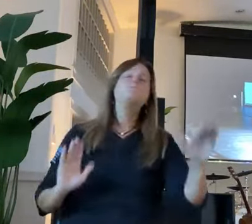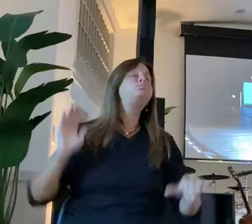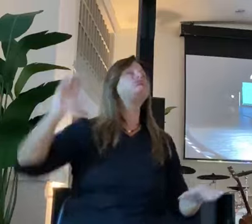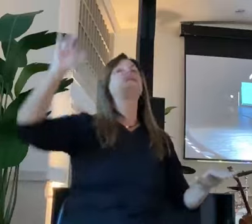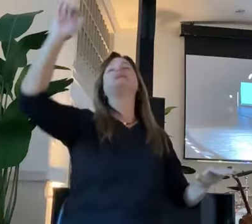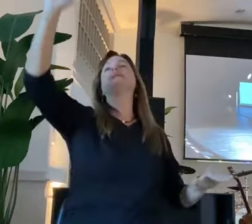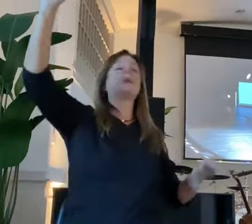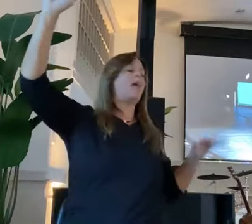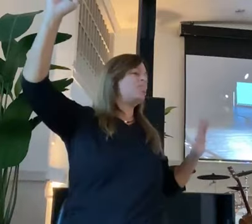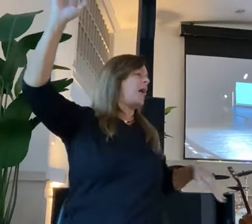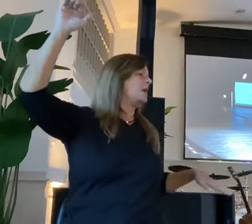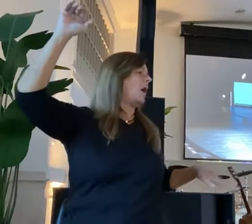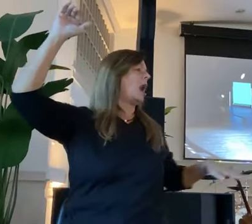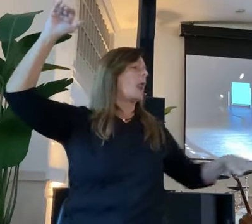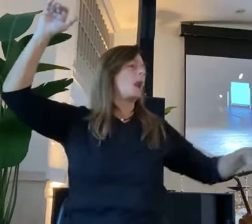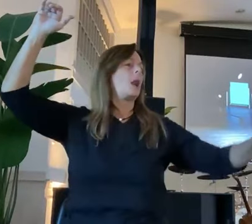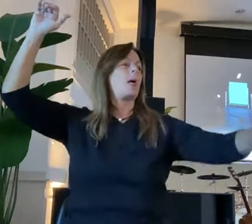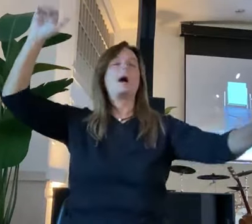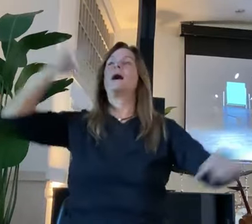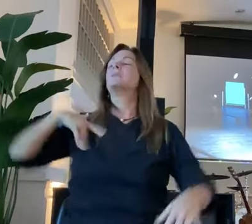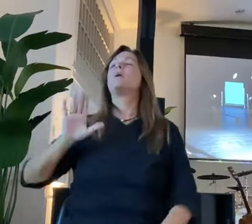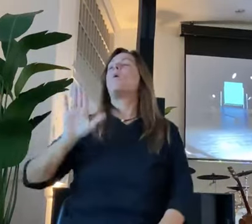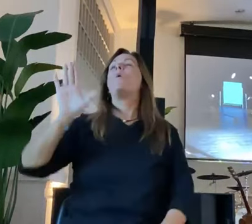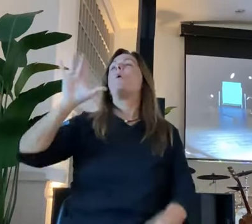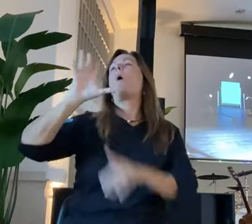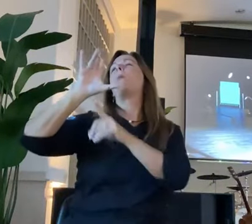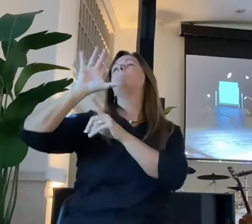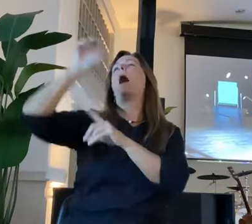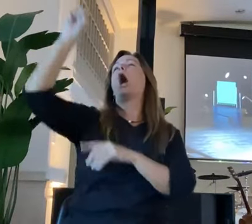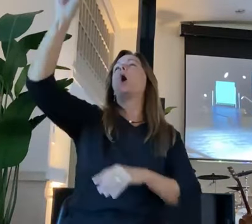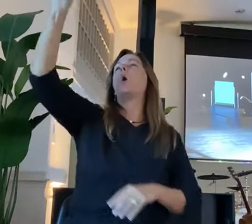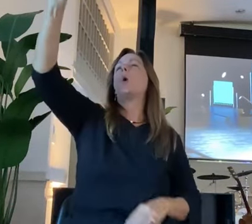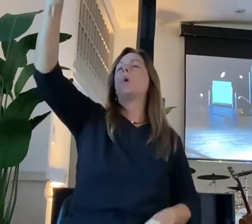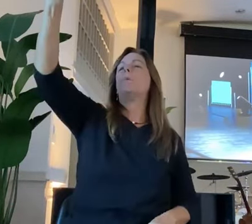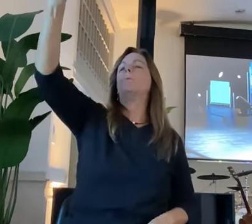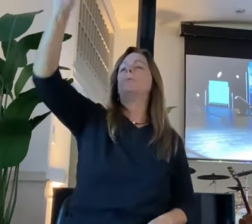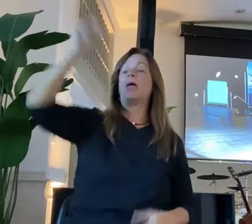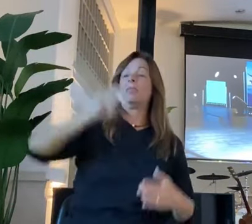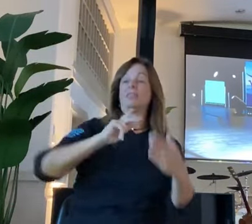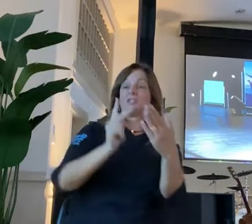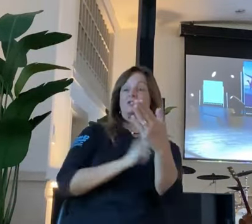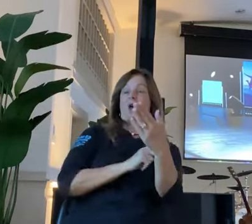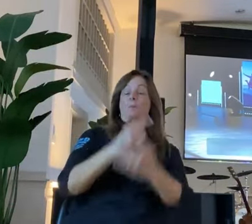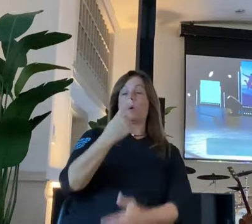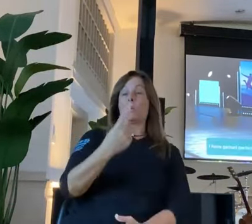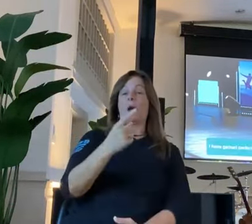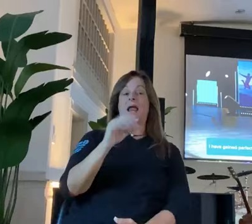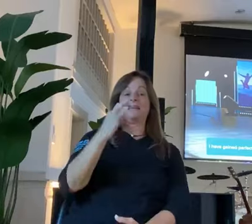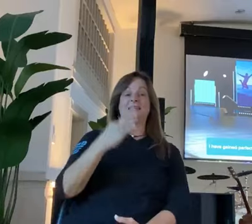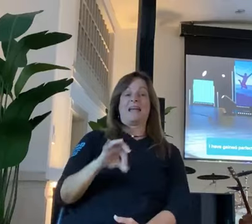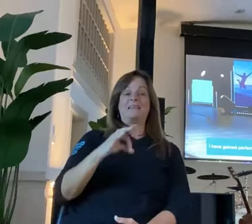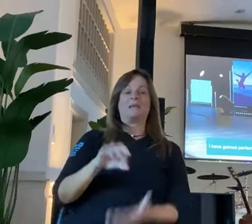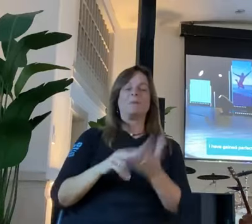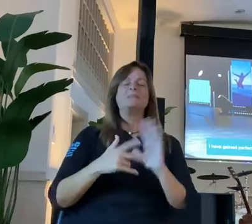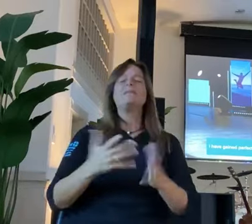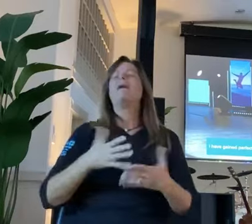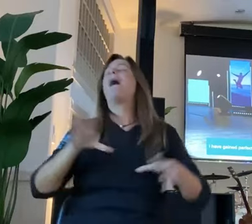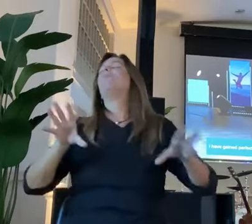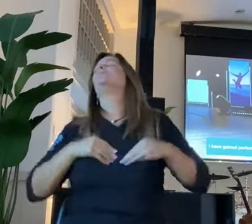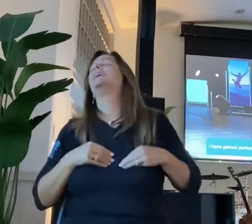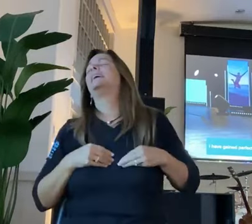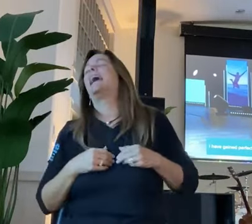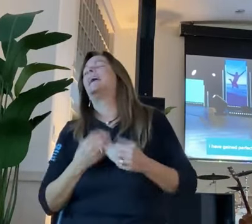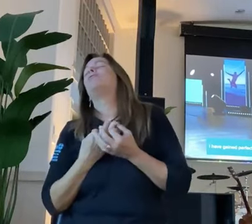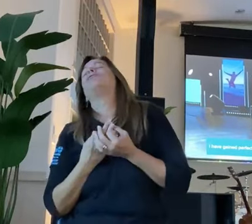you live the life that you have been created by God to live. Psalm 119 says, I have gained perfect freedom